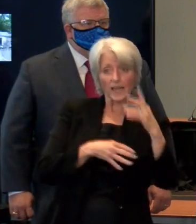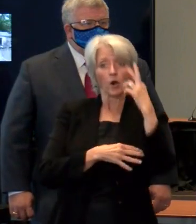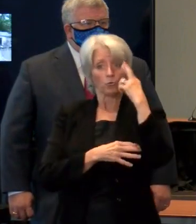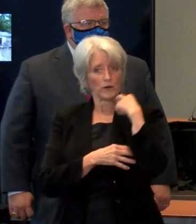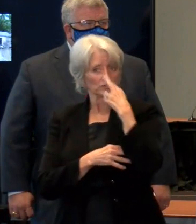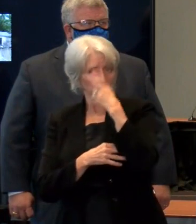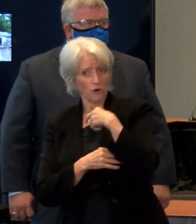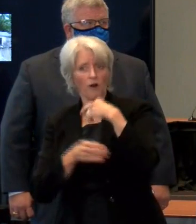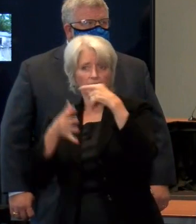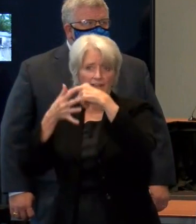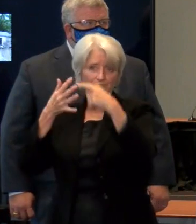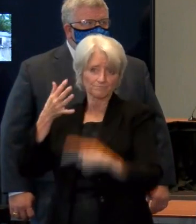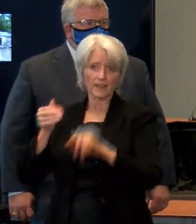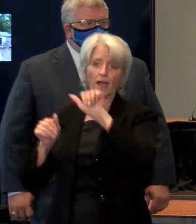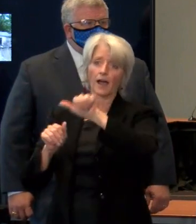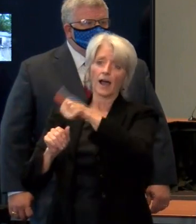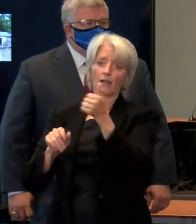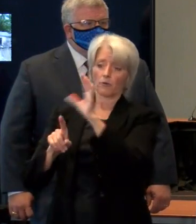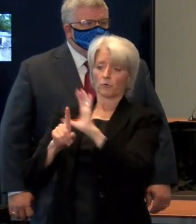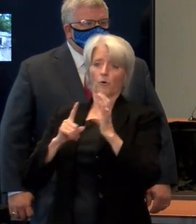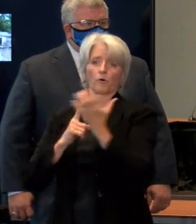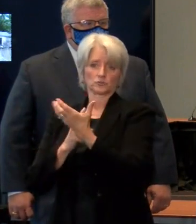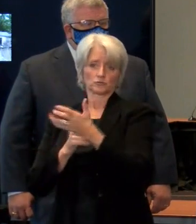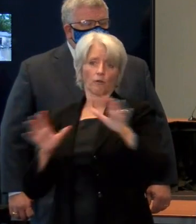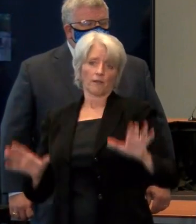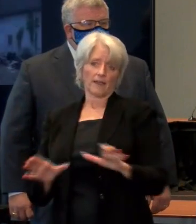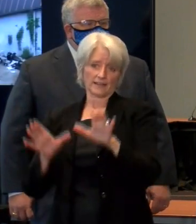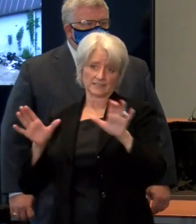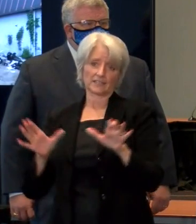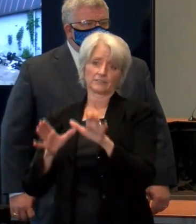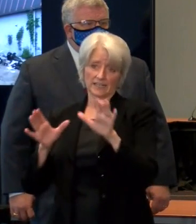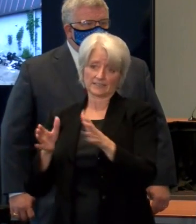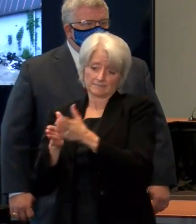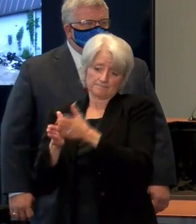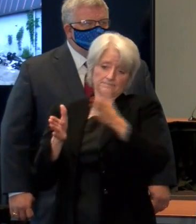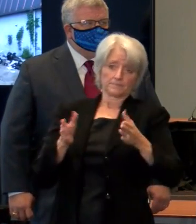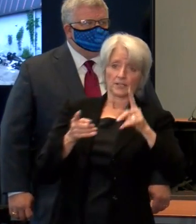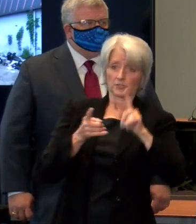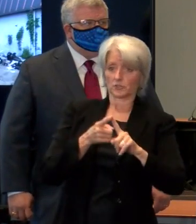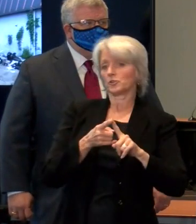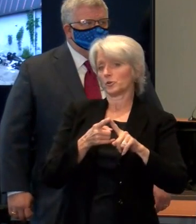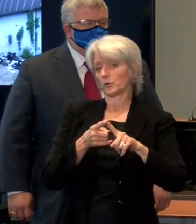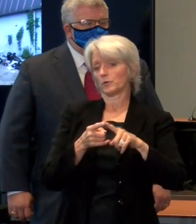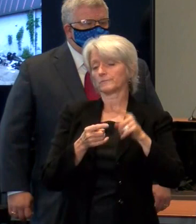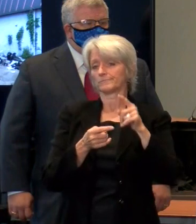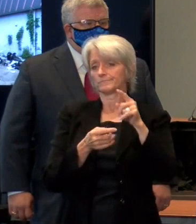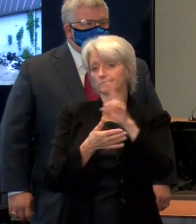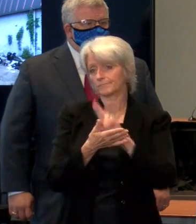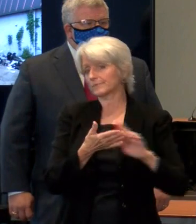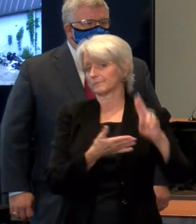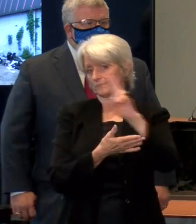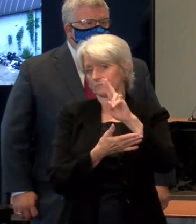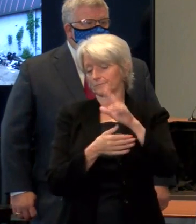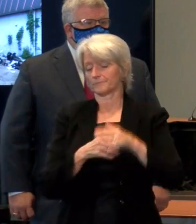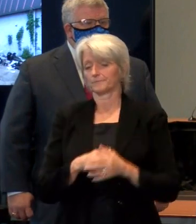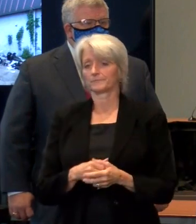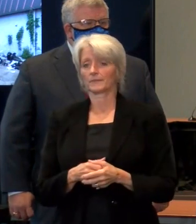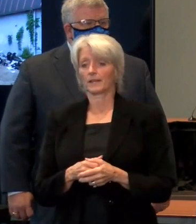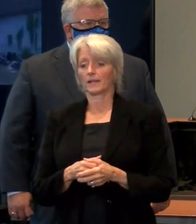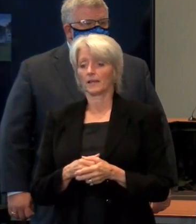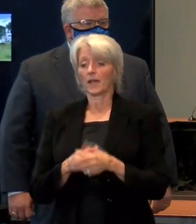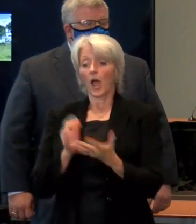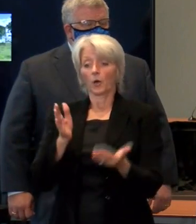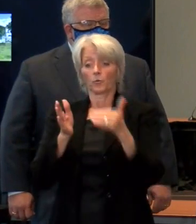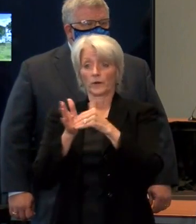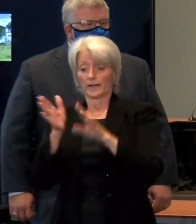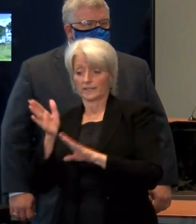a variety of other cultural activities alongside campus needs. A redeveloped center on the